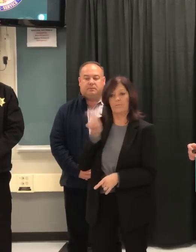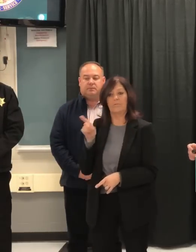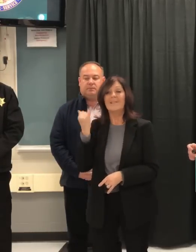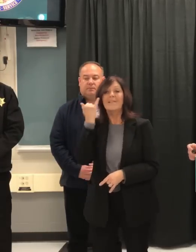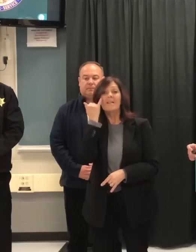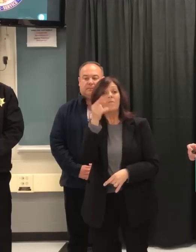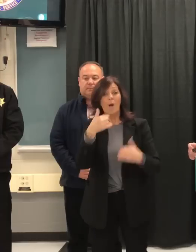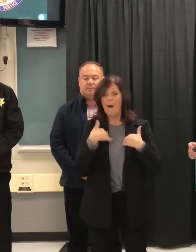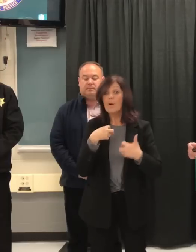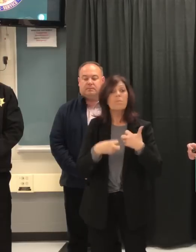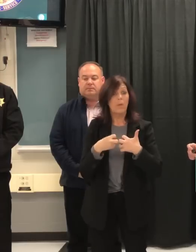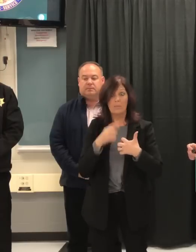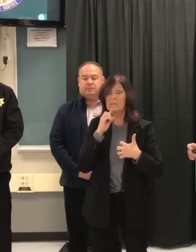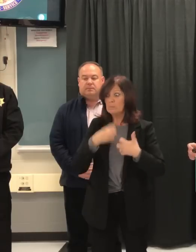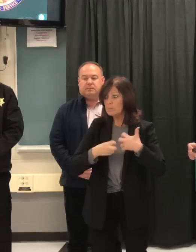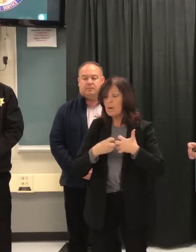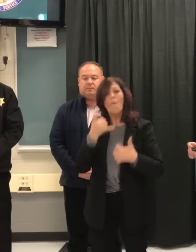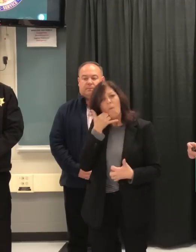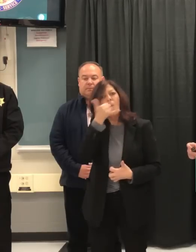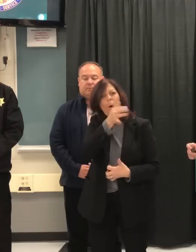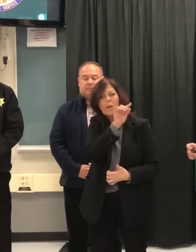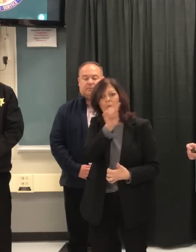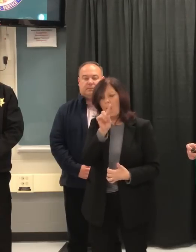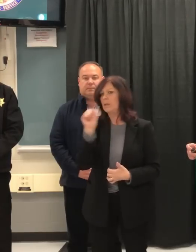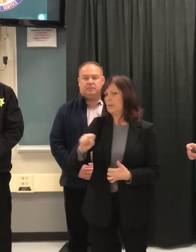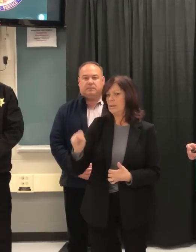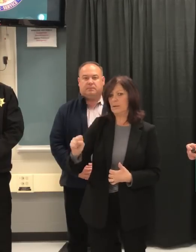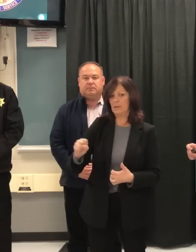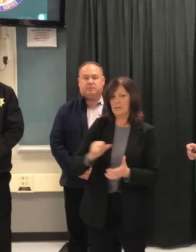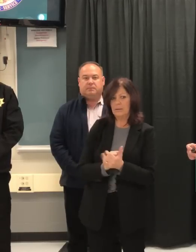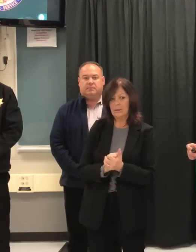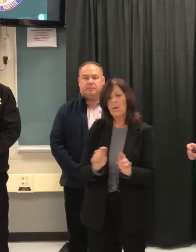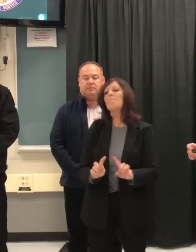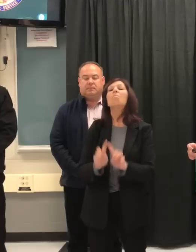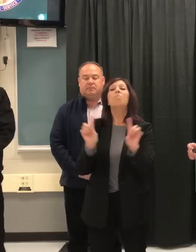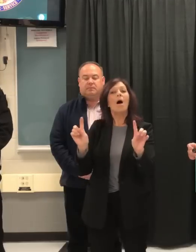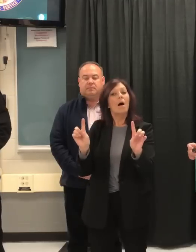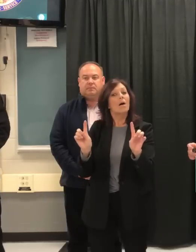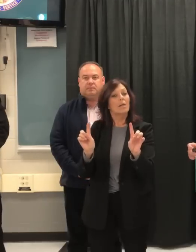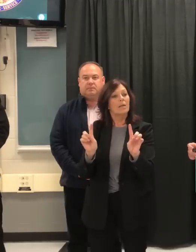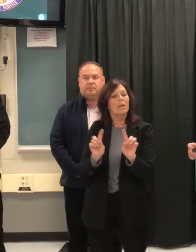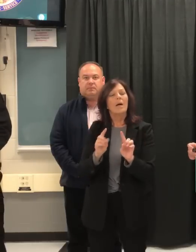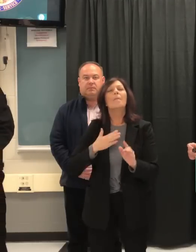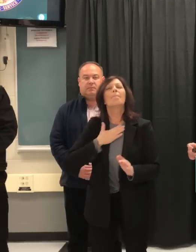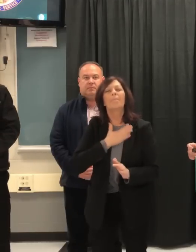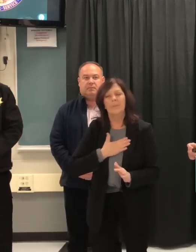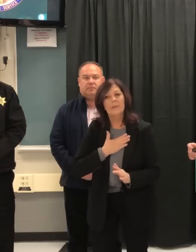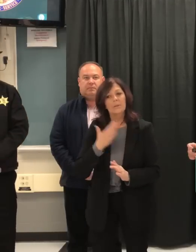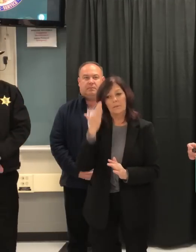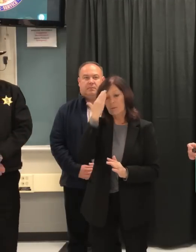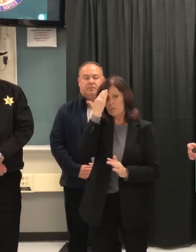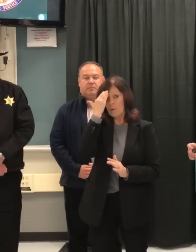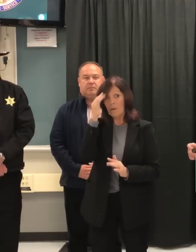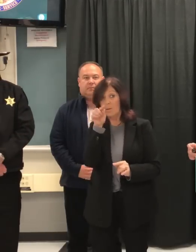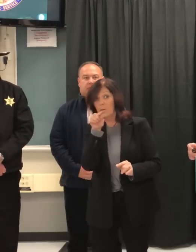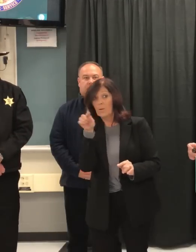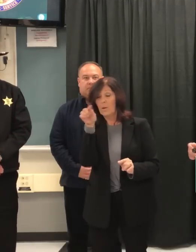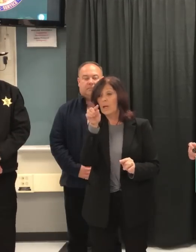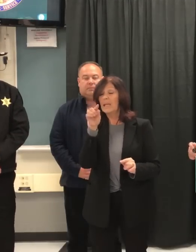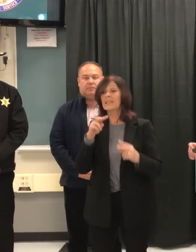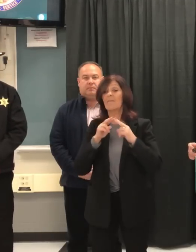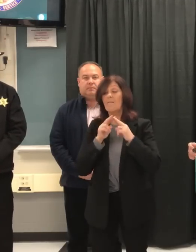you have a problem, a serious issue, you need to call 911, please call 911. But please be aware, the conditions are such,